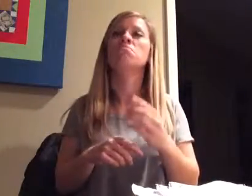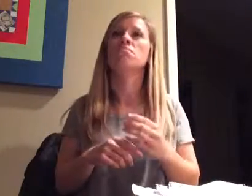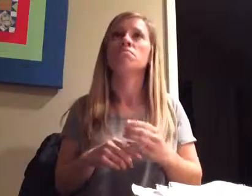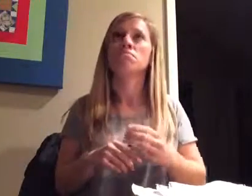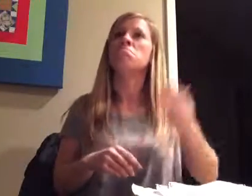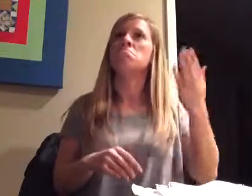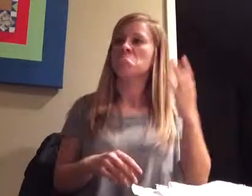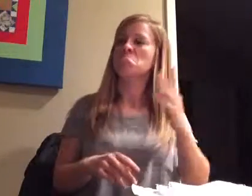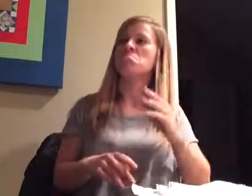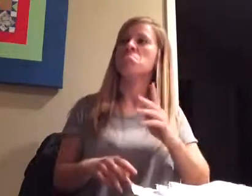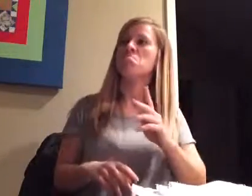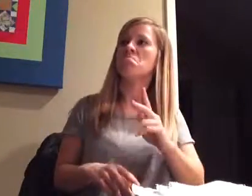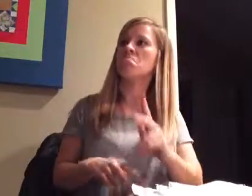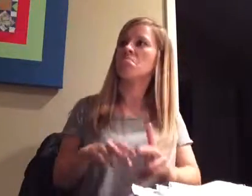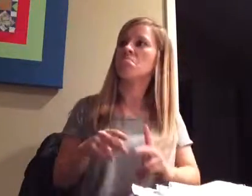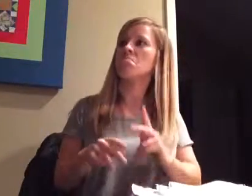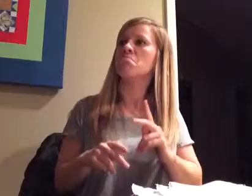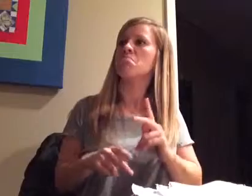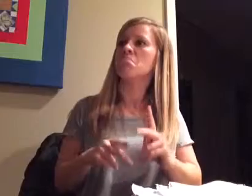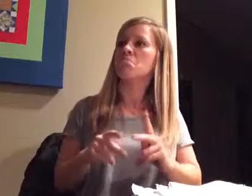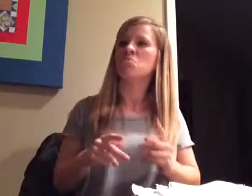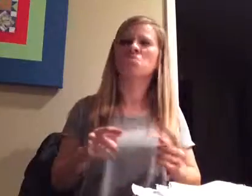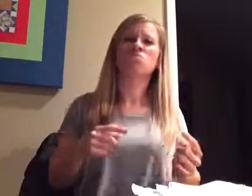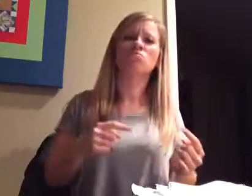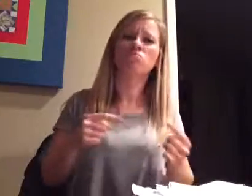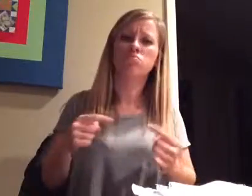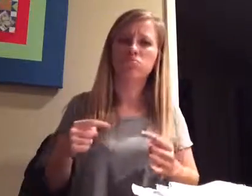it was then, after a long and weary way,